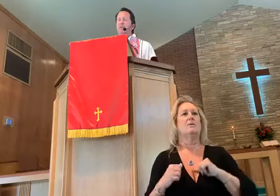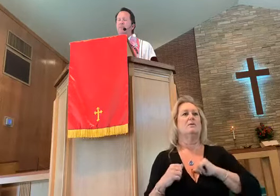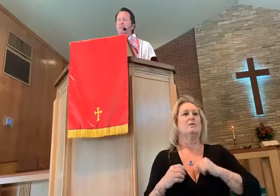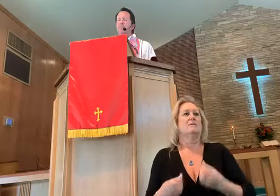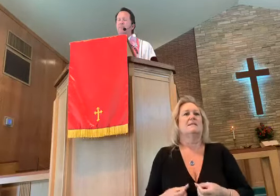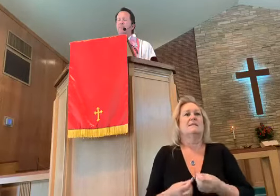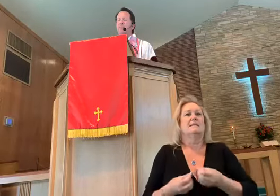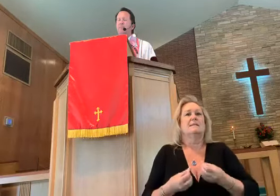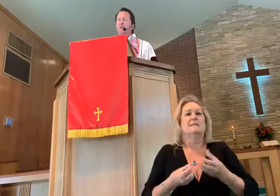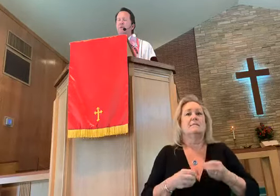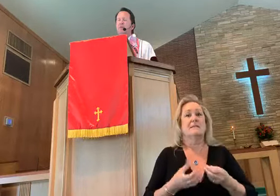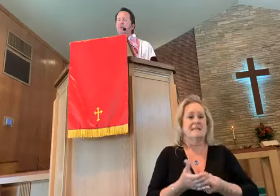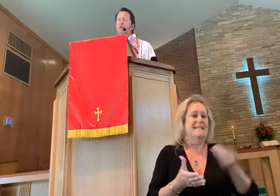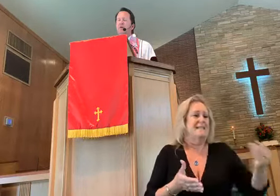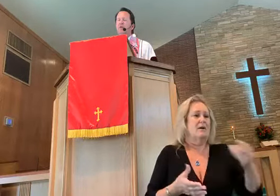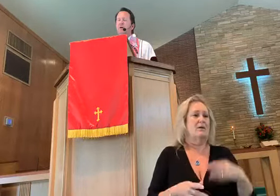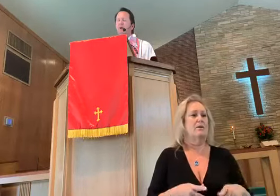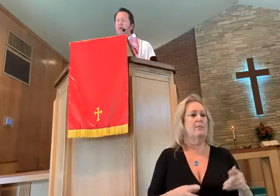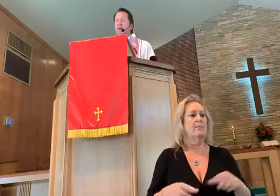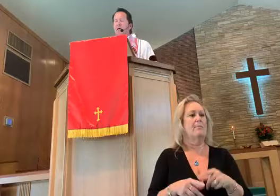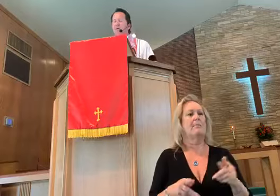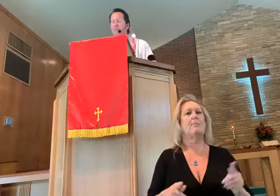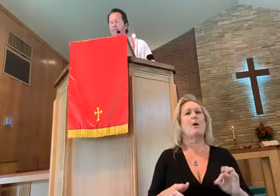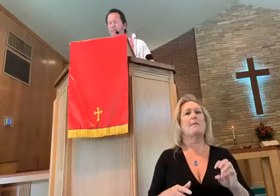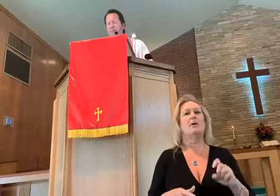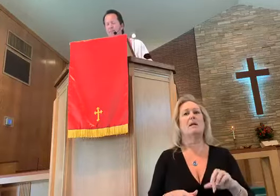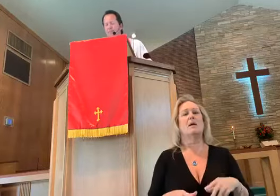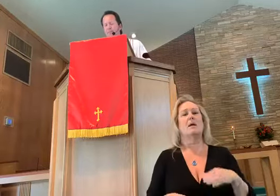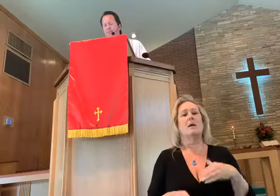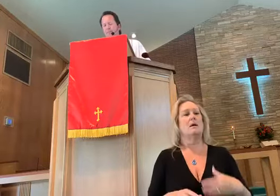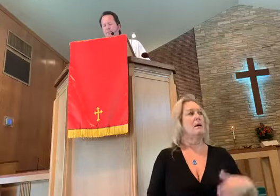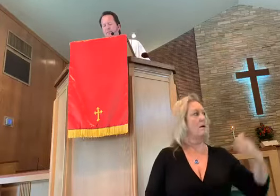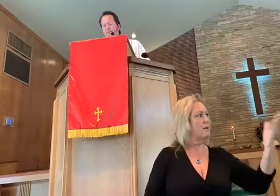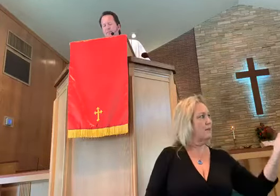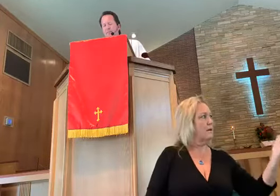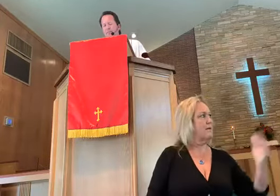property that is across our parking lot.